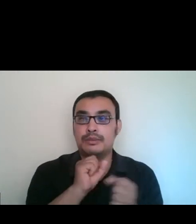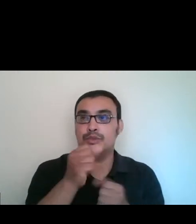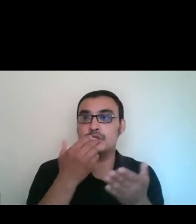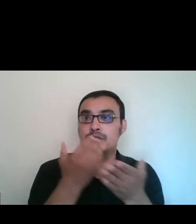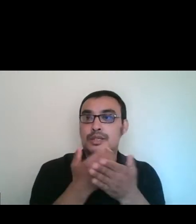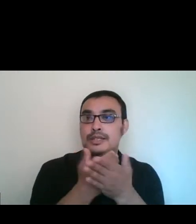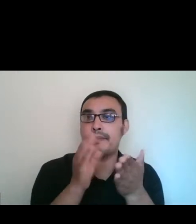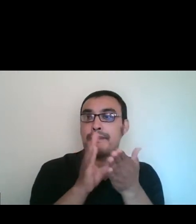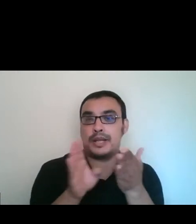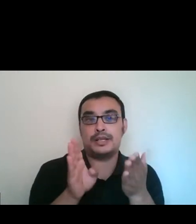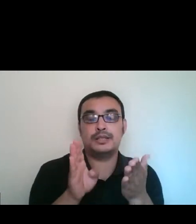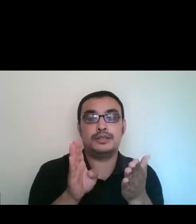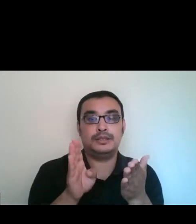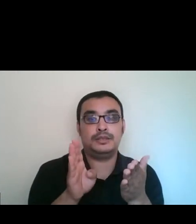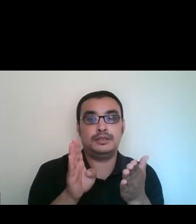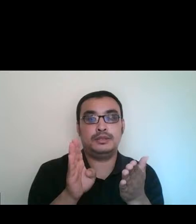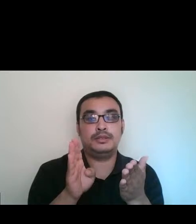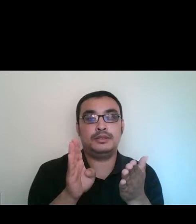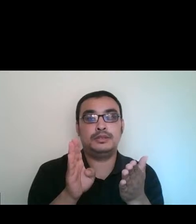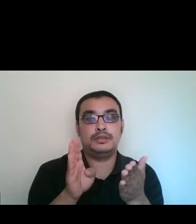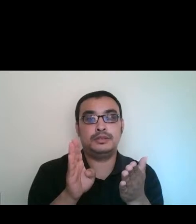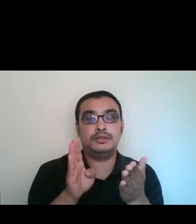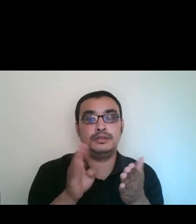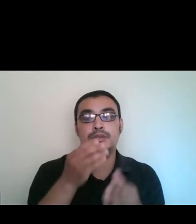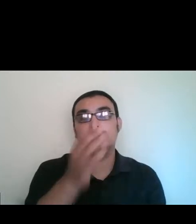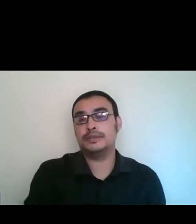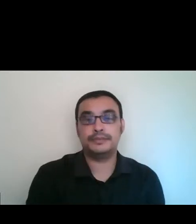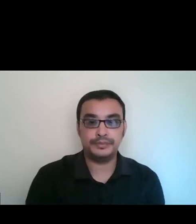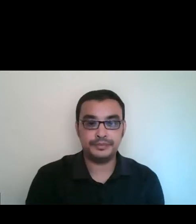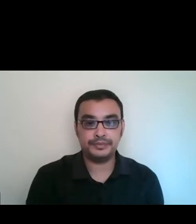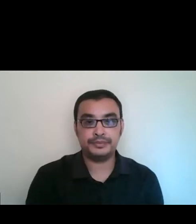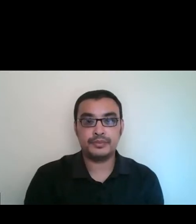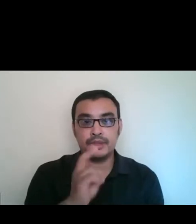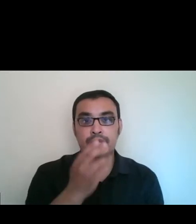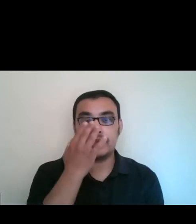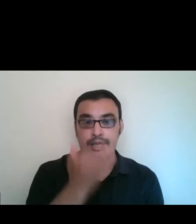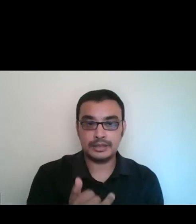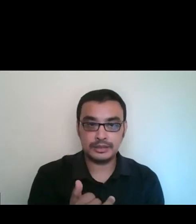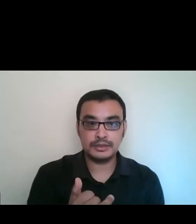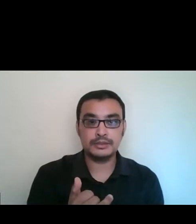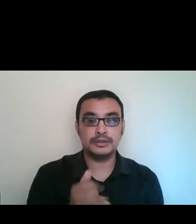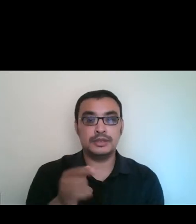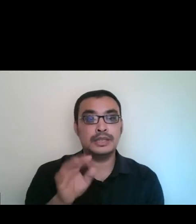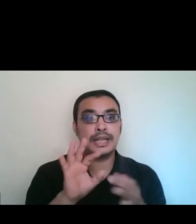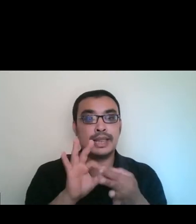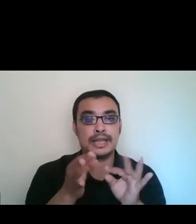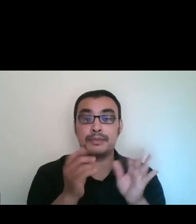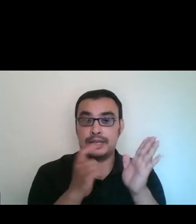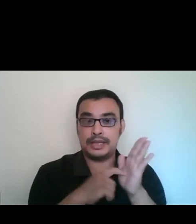organization from a youth perspective. So please click on the link.